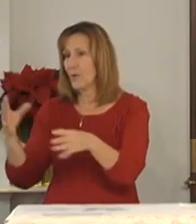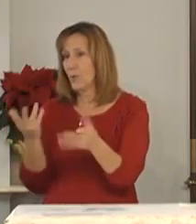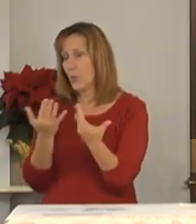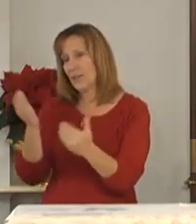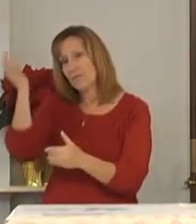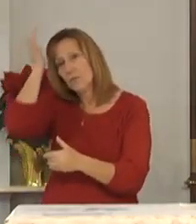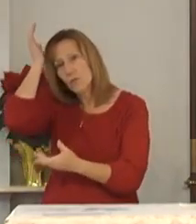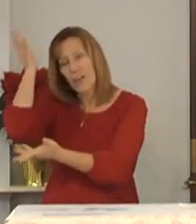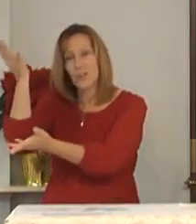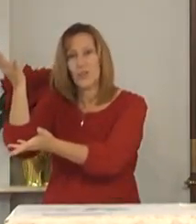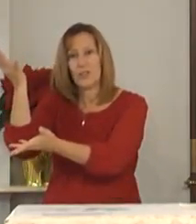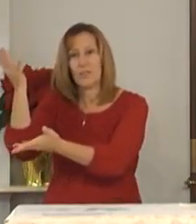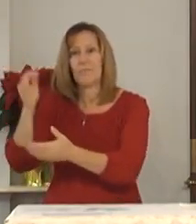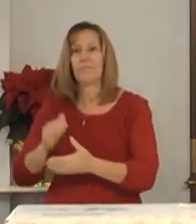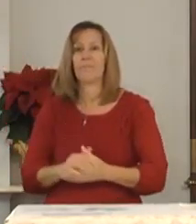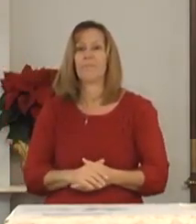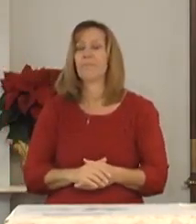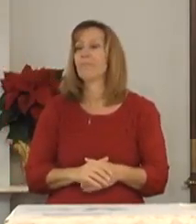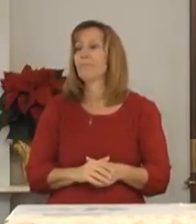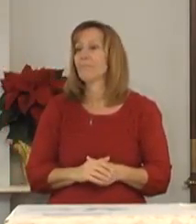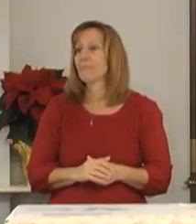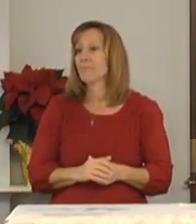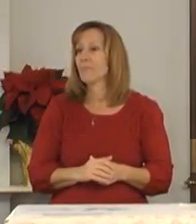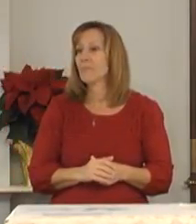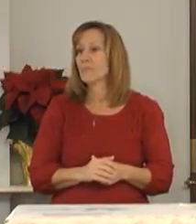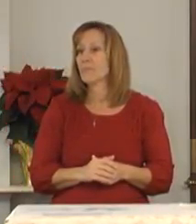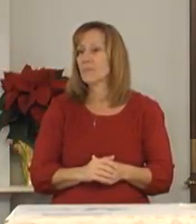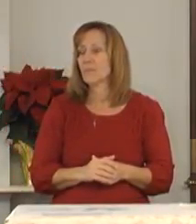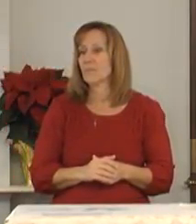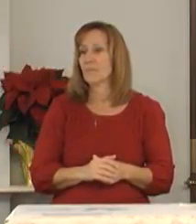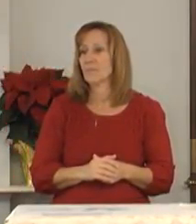picked up by the trash collectors.